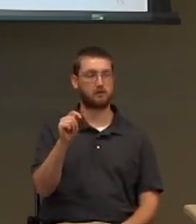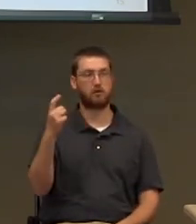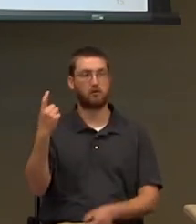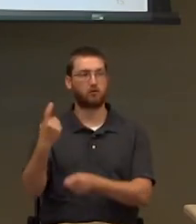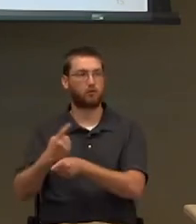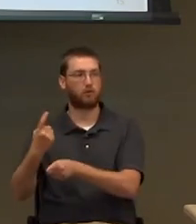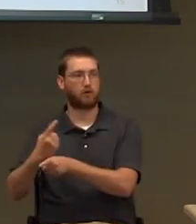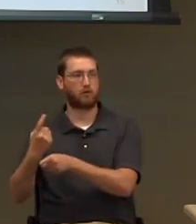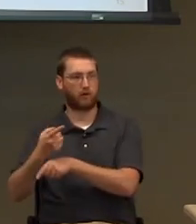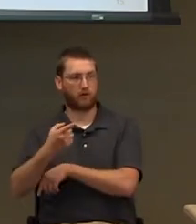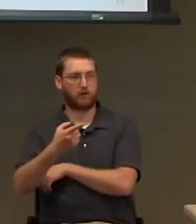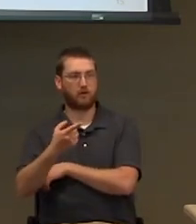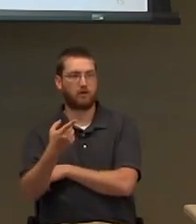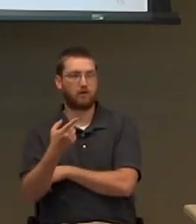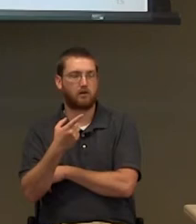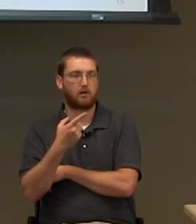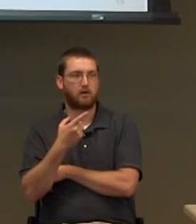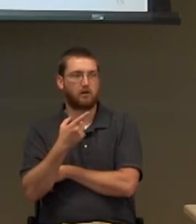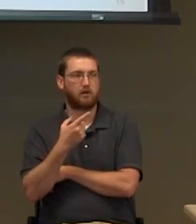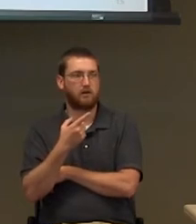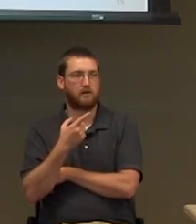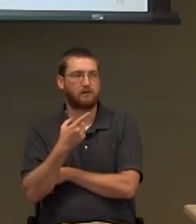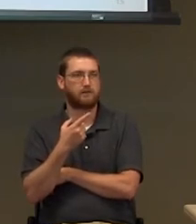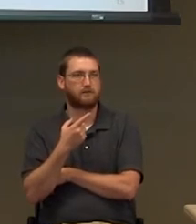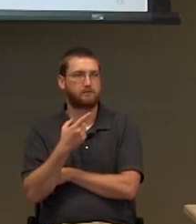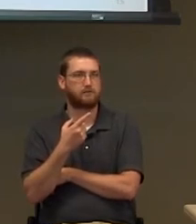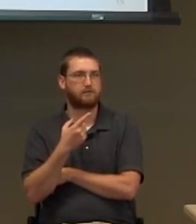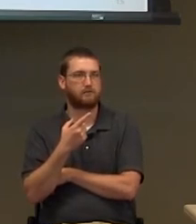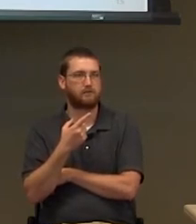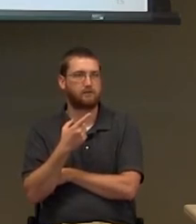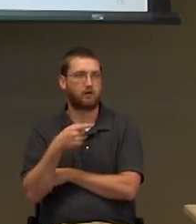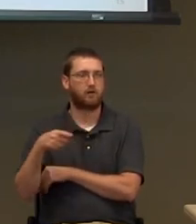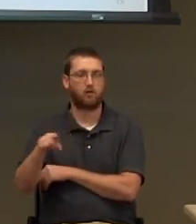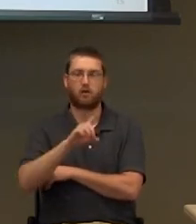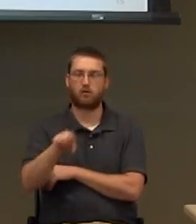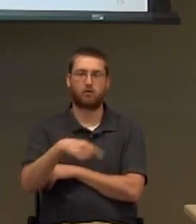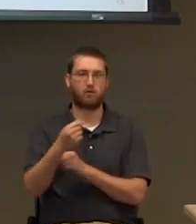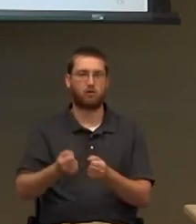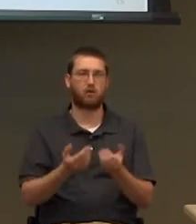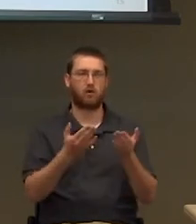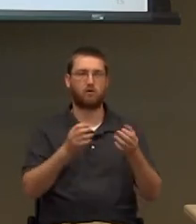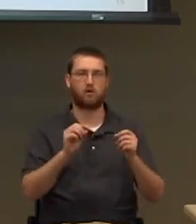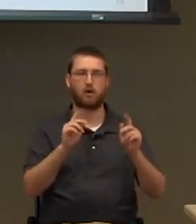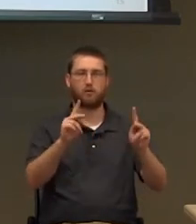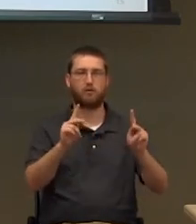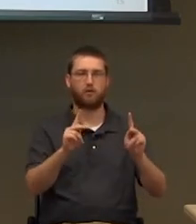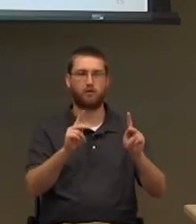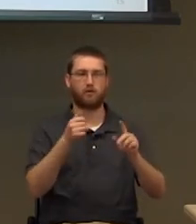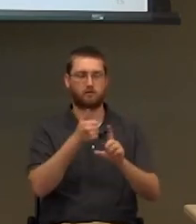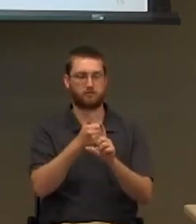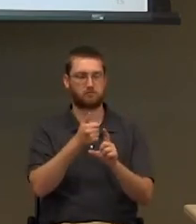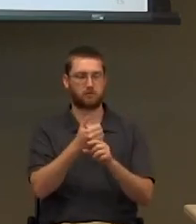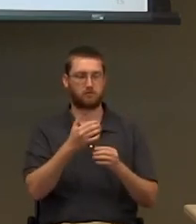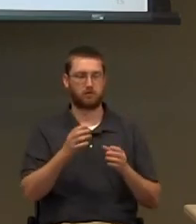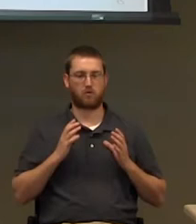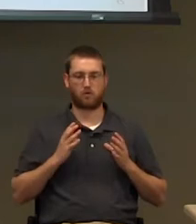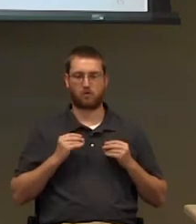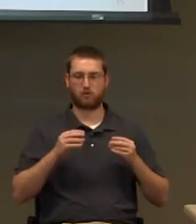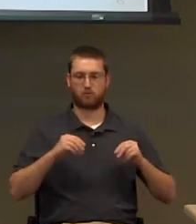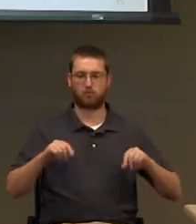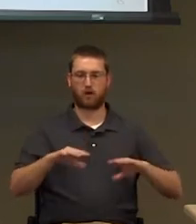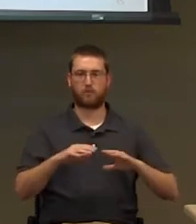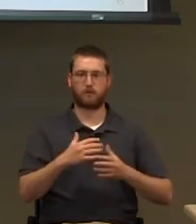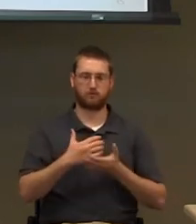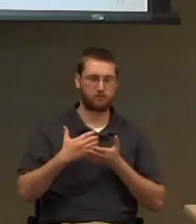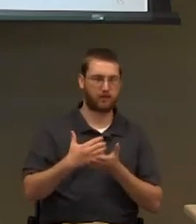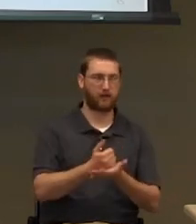Correct. And the reality is that you can only offer an opportunity for someone who owns a property to take advantage of it, and if no one wants to